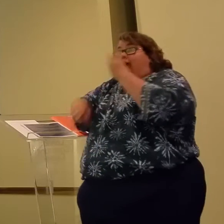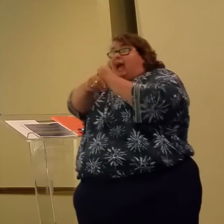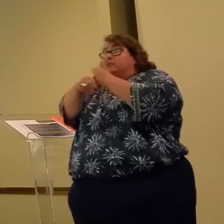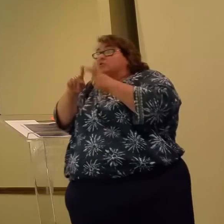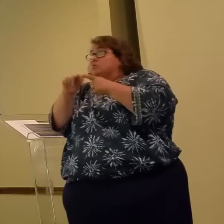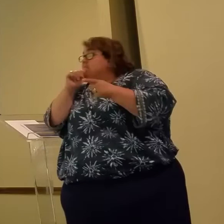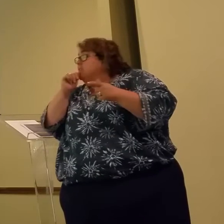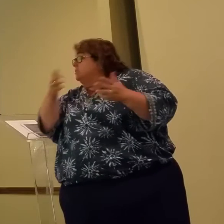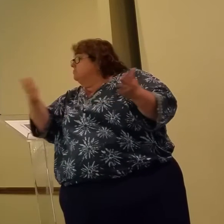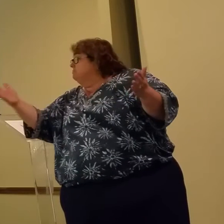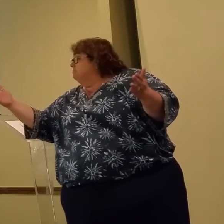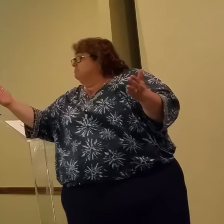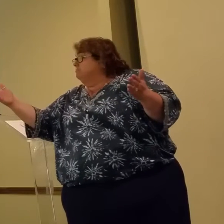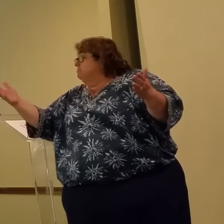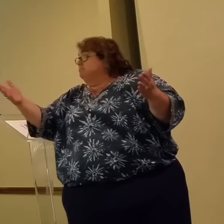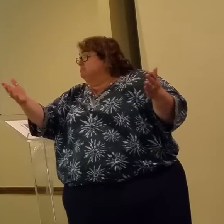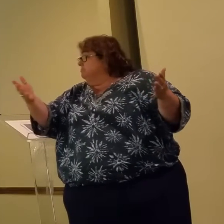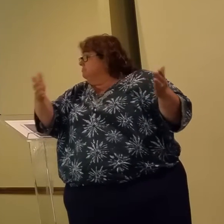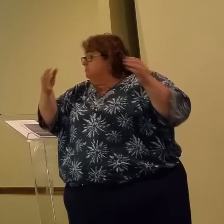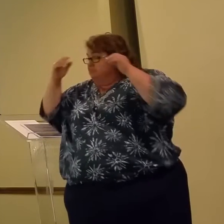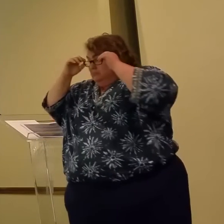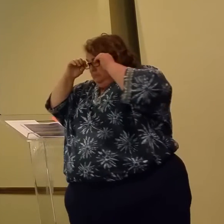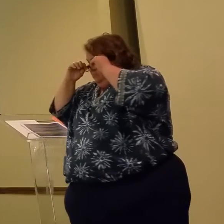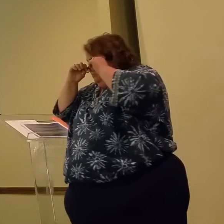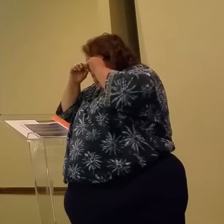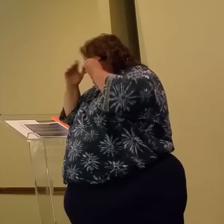If anybody has anything they'd like to add about confidentiality,